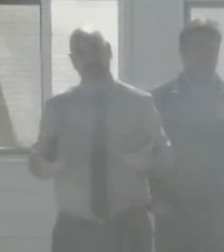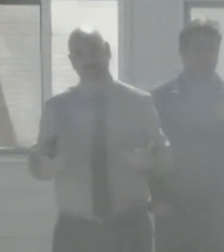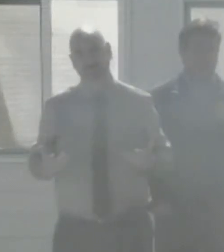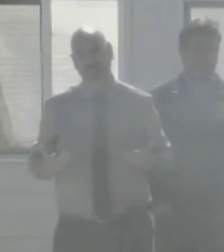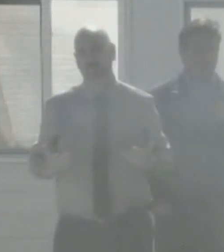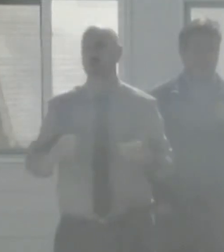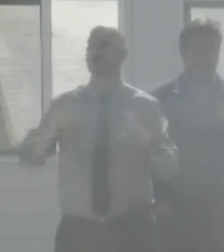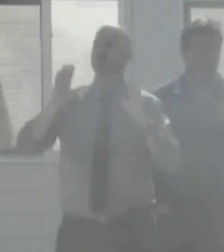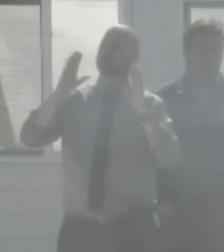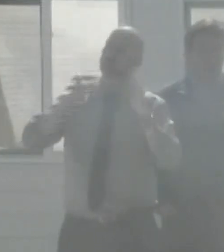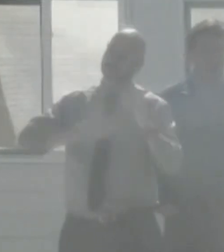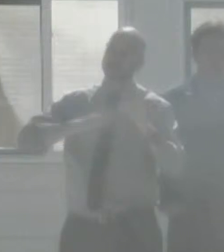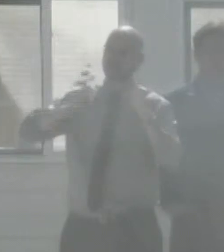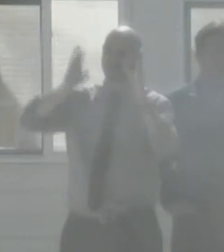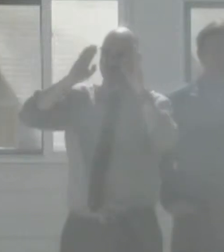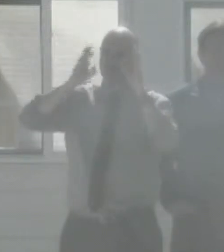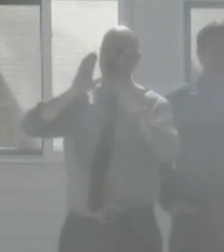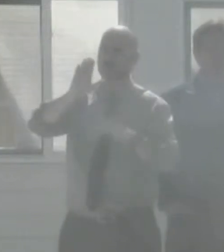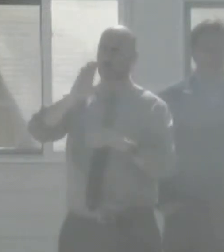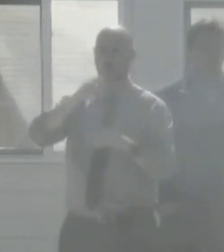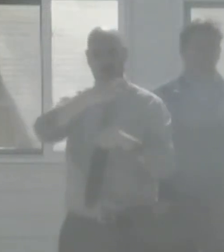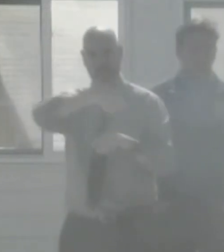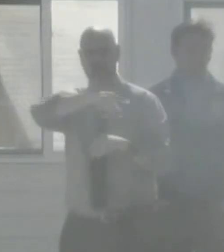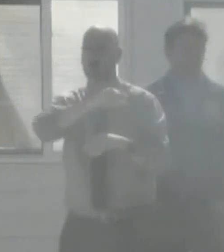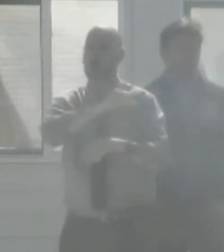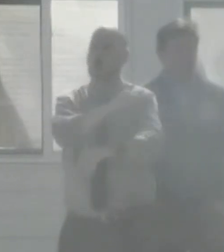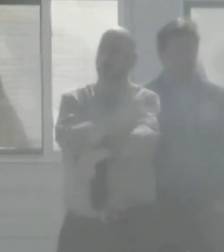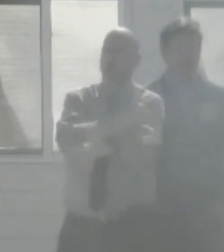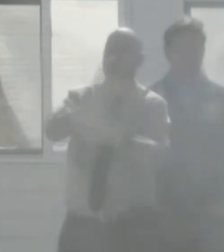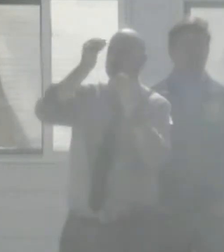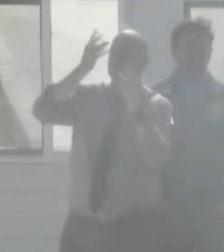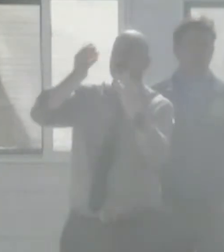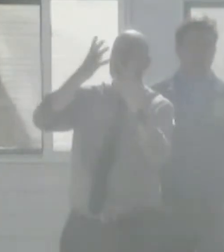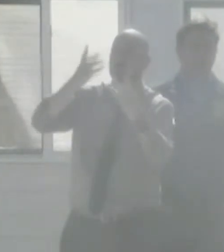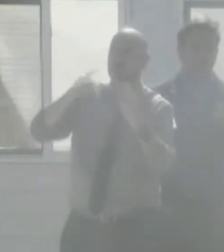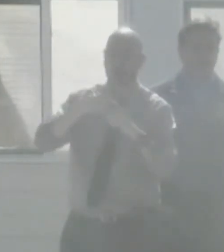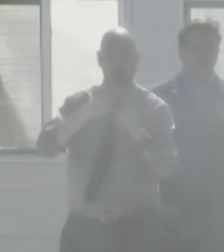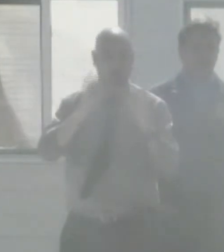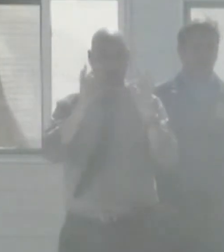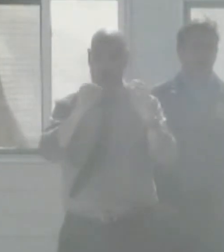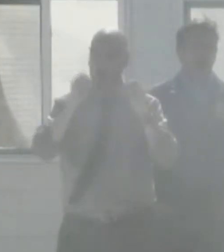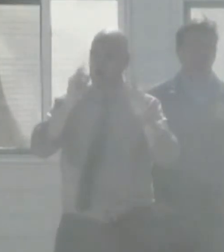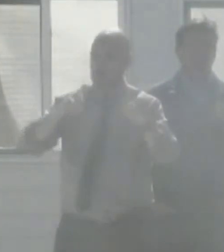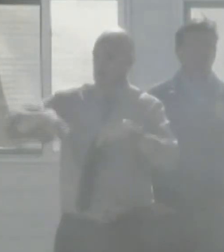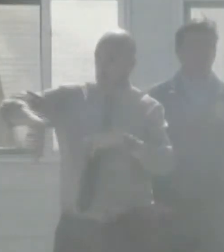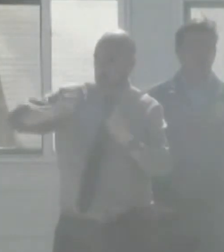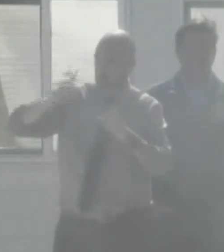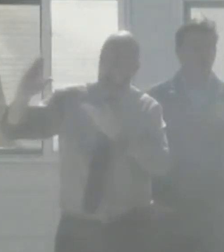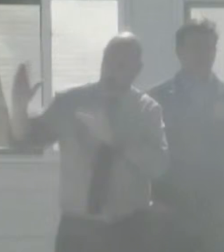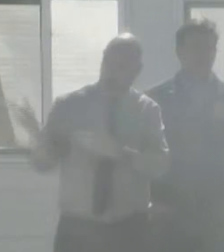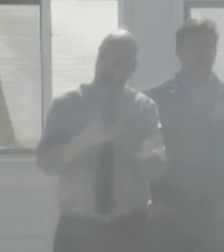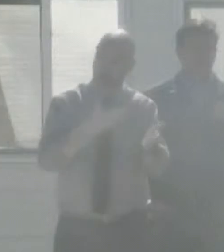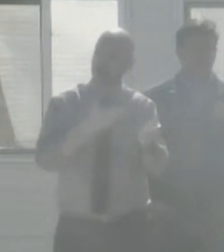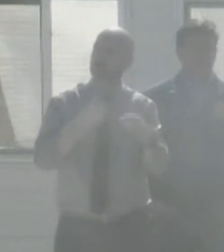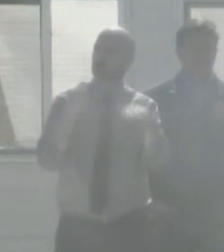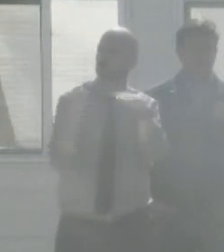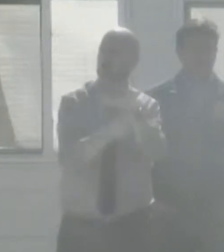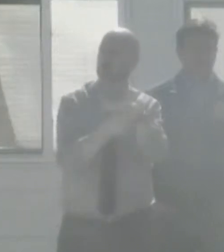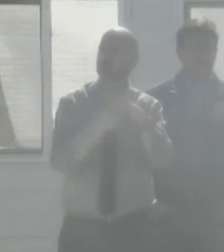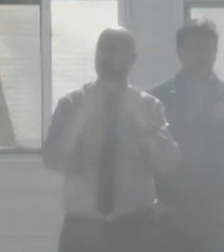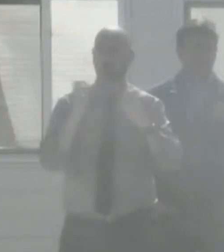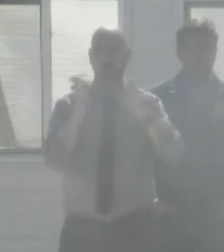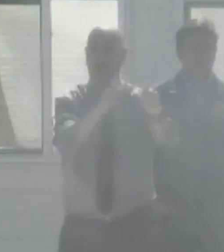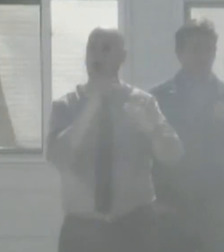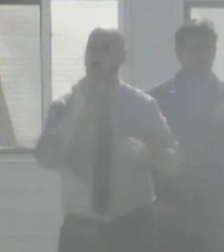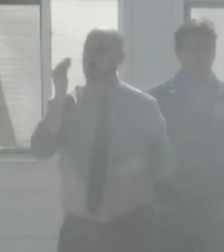when it is safe. If you are sheltered in place or you're now returning home and you are outside, one of the first things you should